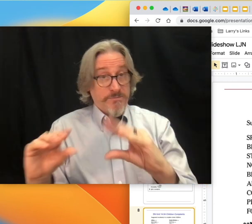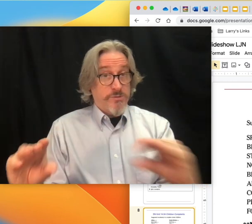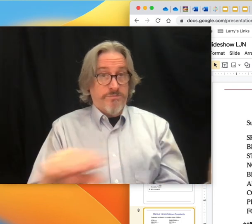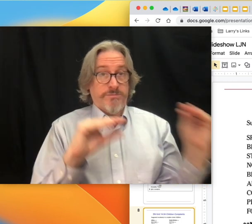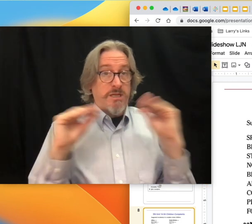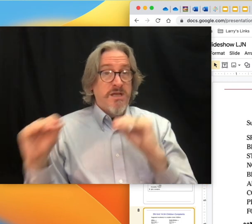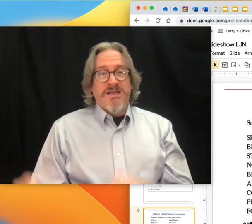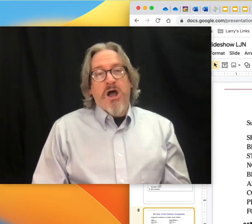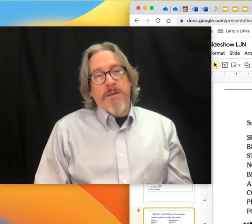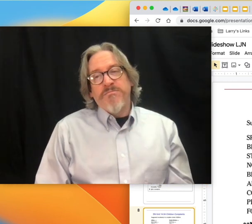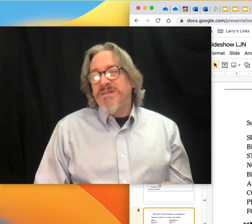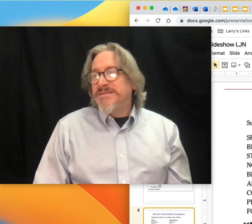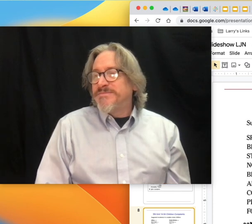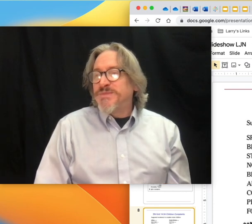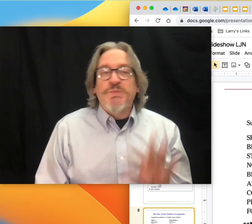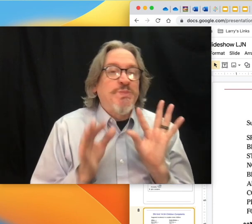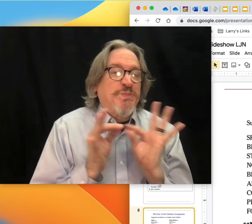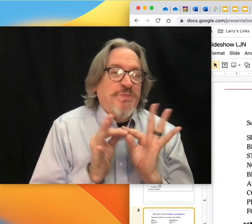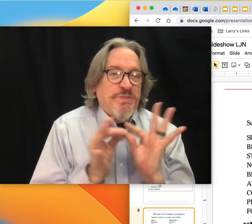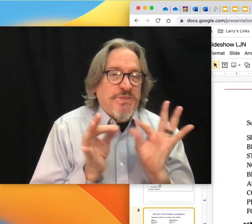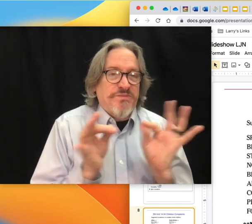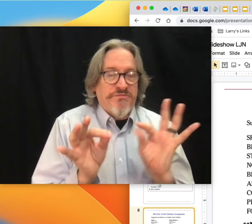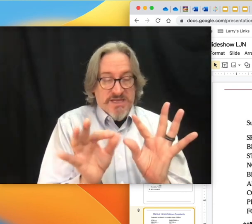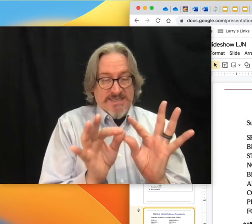pick a little taco. Right. So,